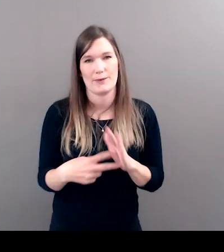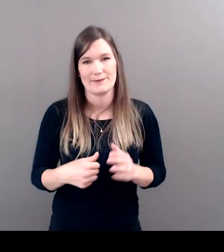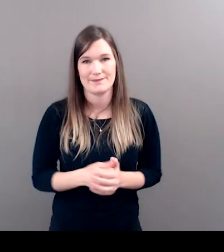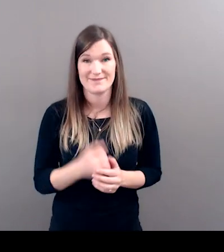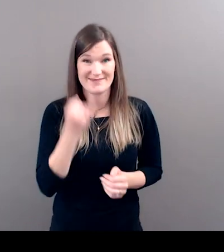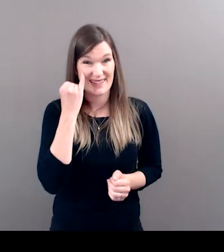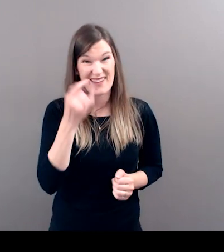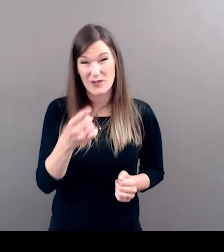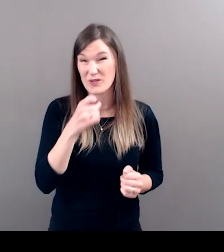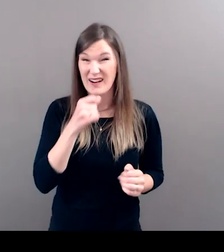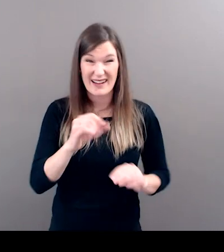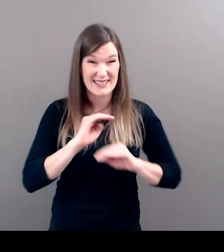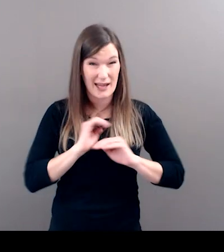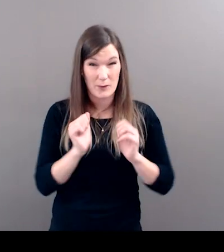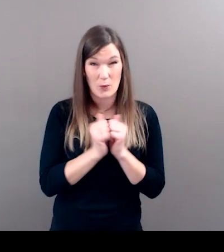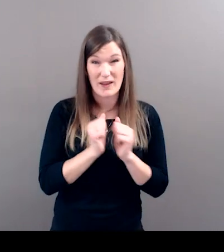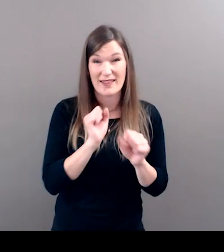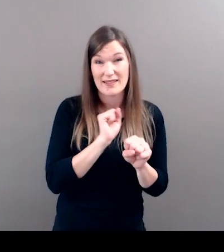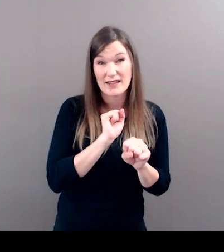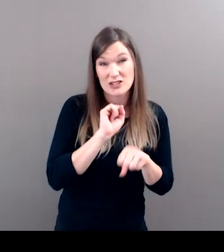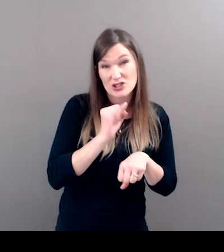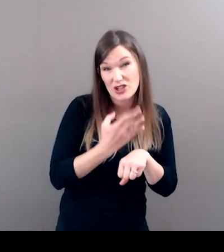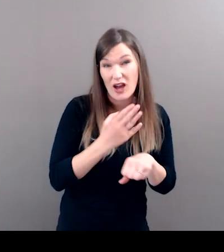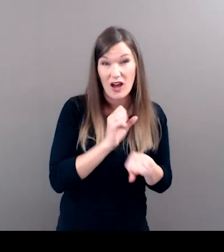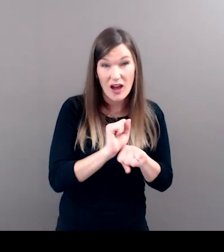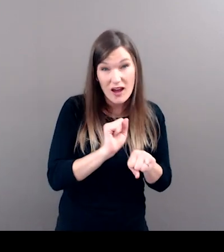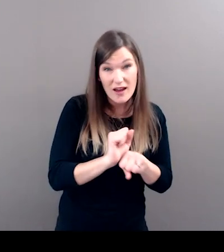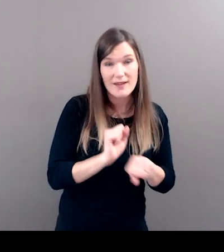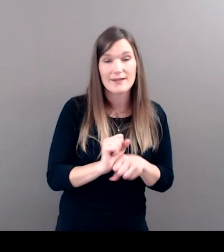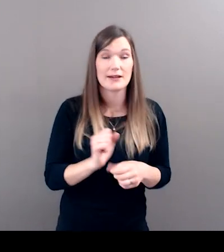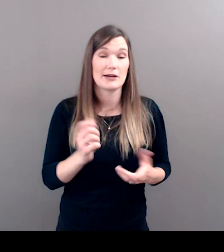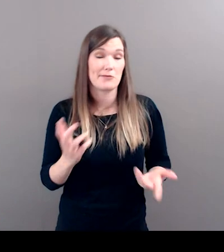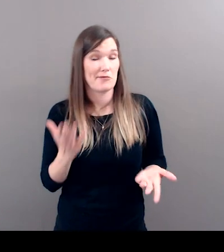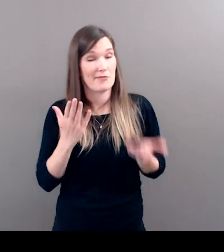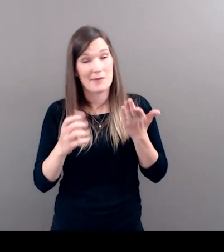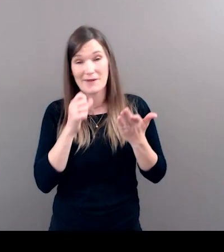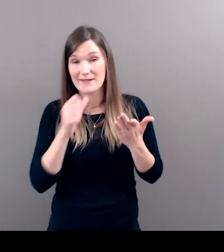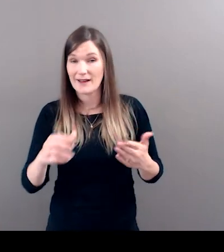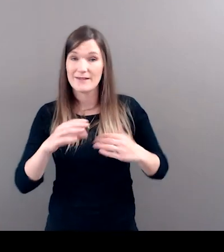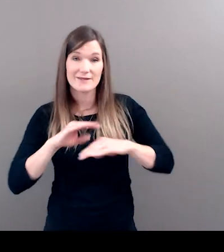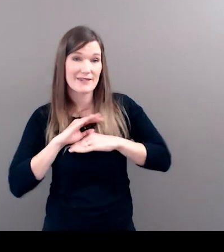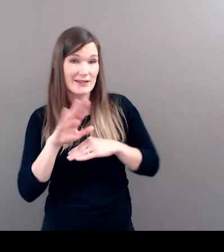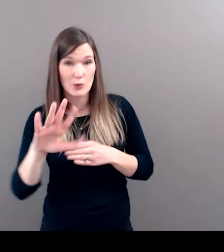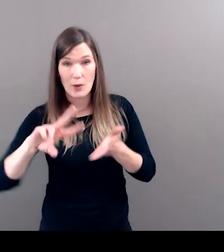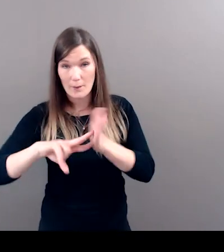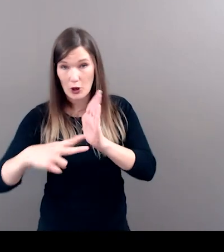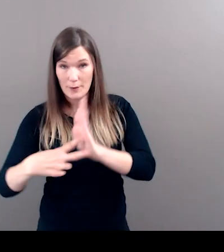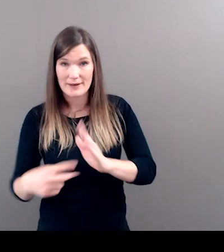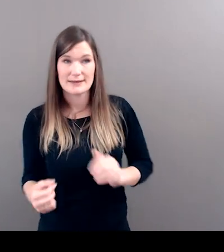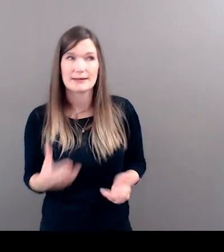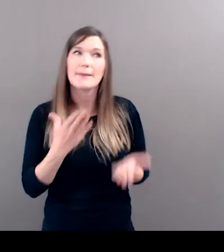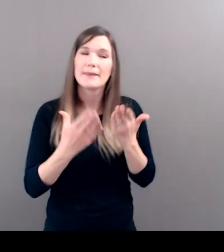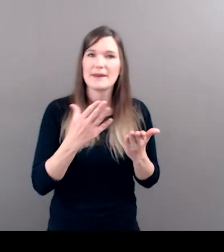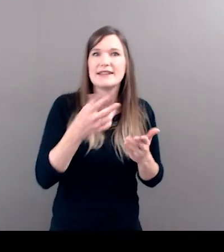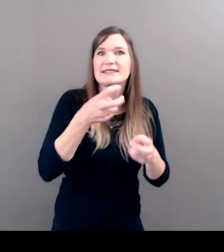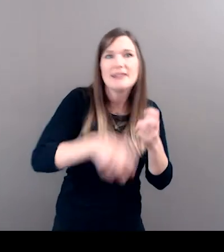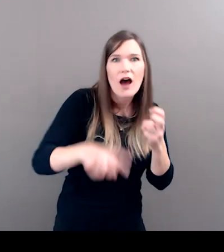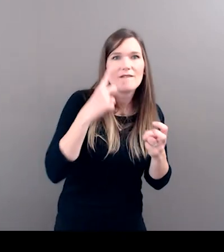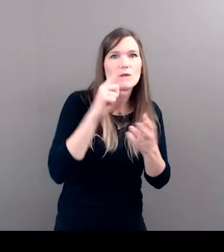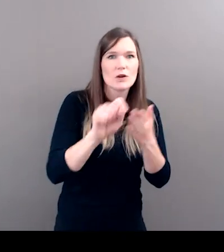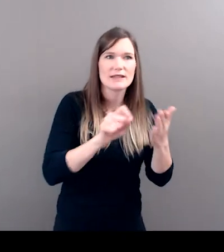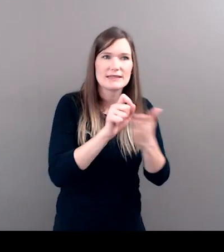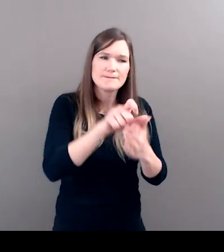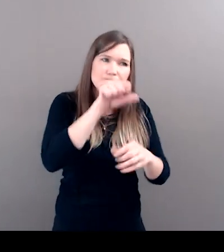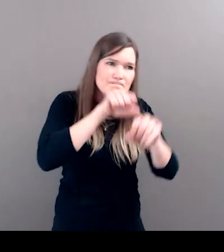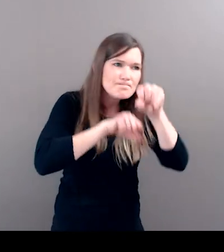purpose. Now, it doesn't mean your job may be difficult in this season because people or whatever, but if you are in your purpose, you will get